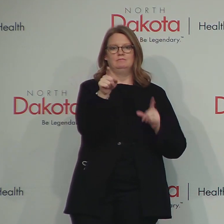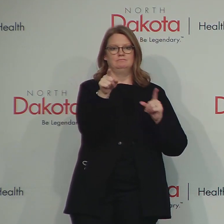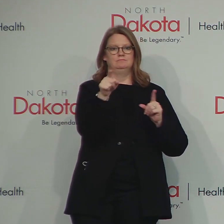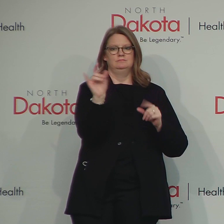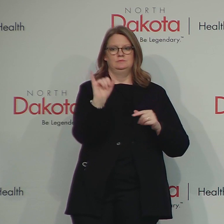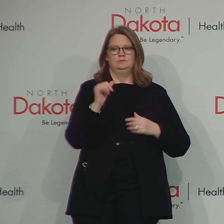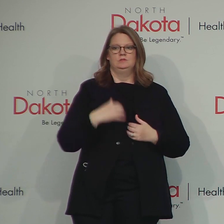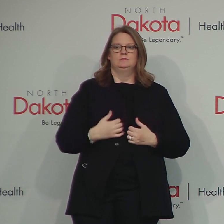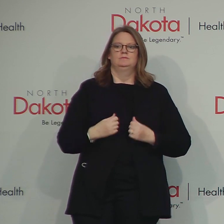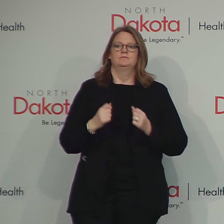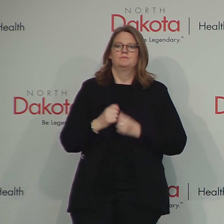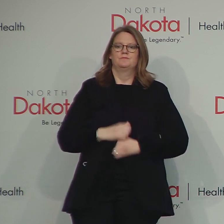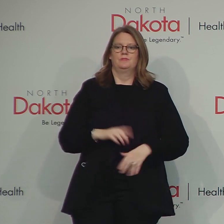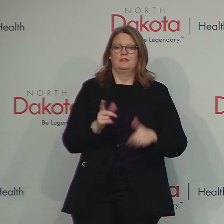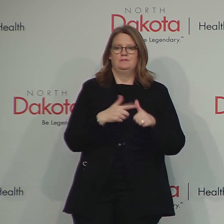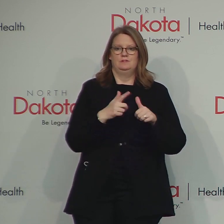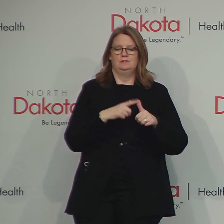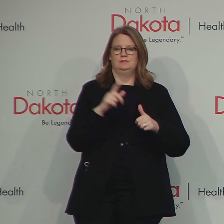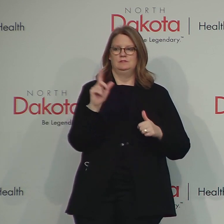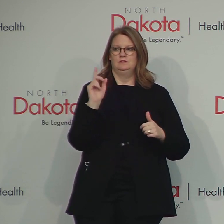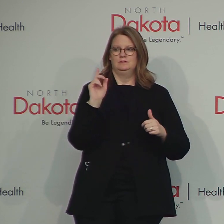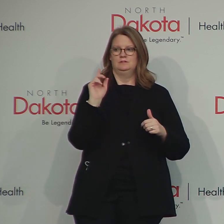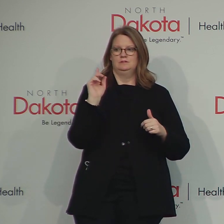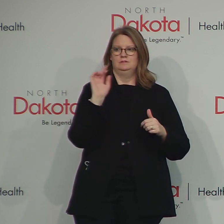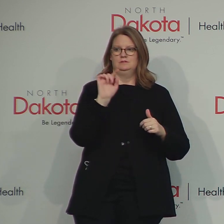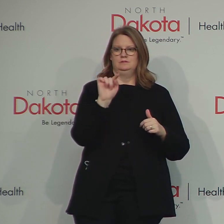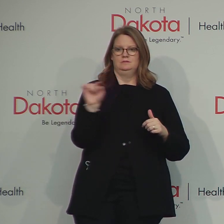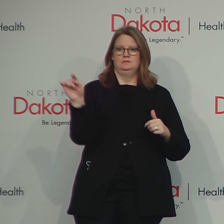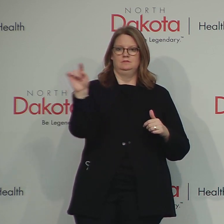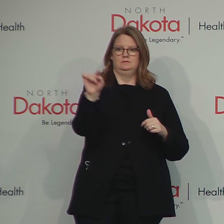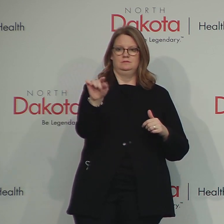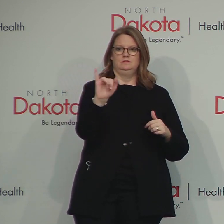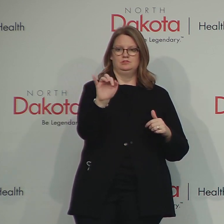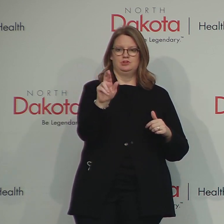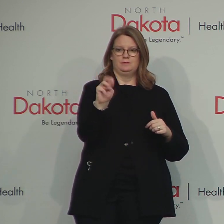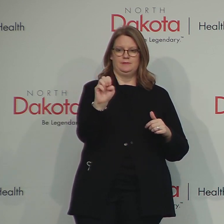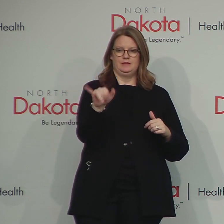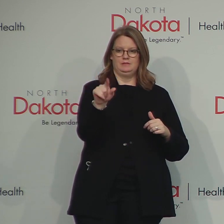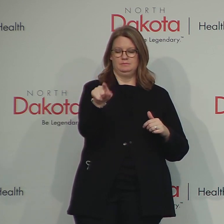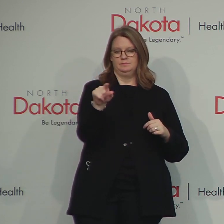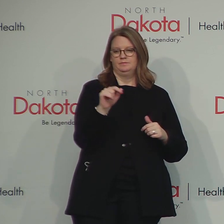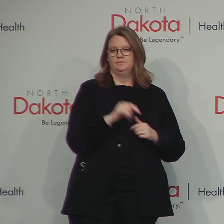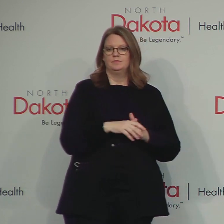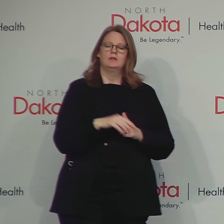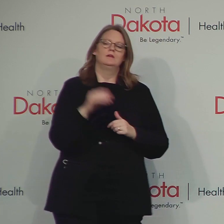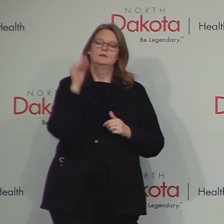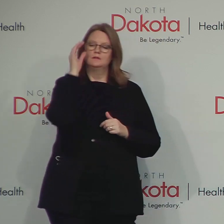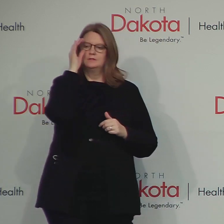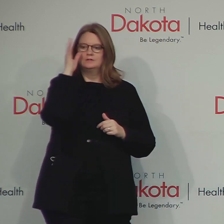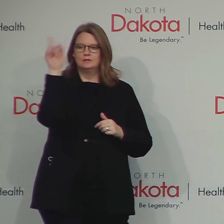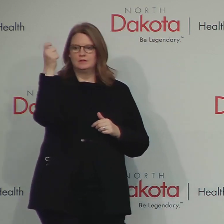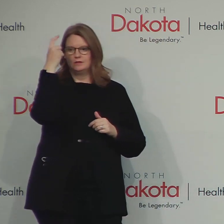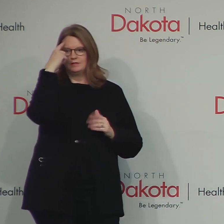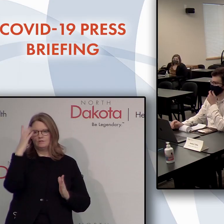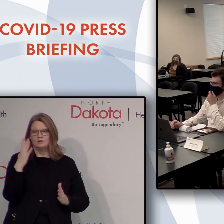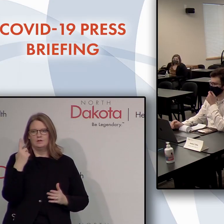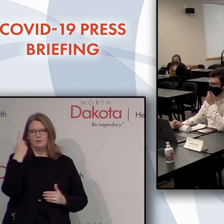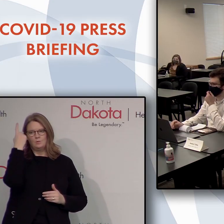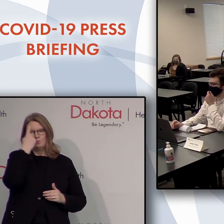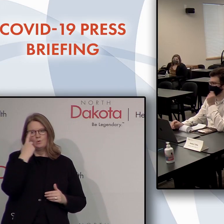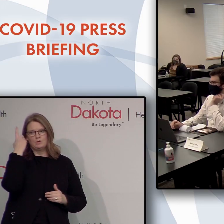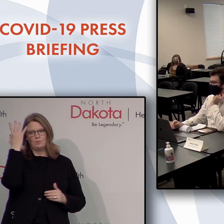questions. First one up, we'll start here and work our way around. So, Jeremy, you're up first. Governor, I'm wondering why you